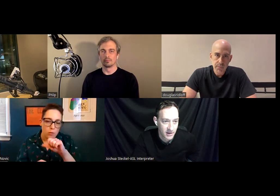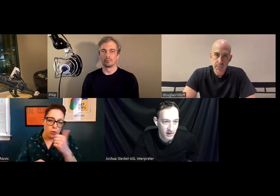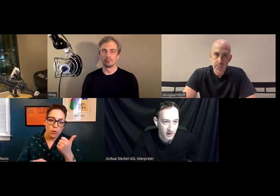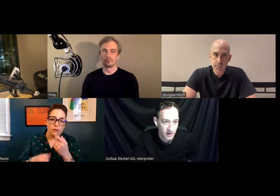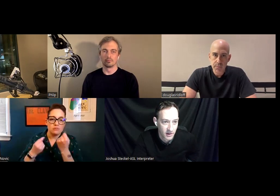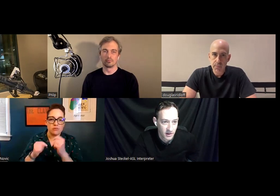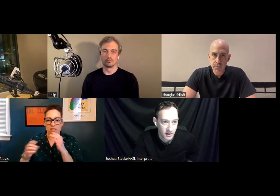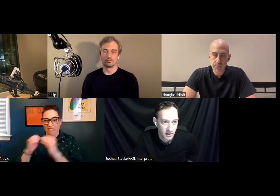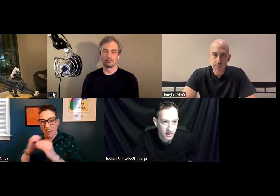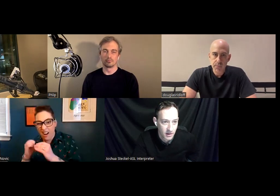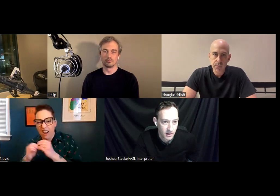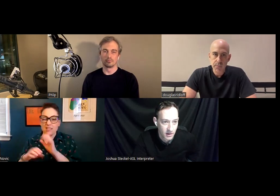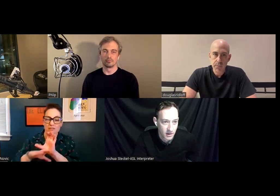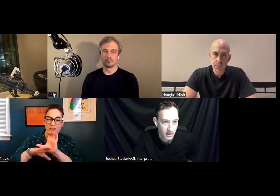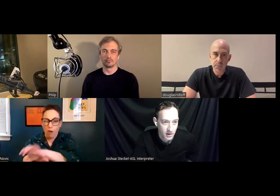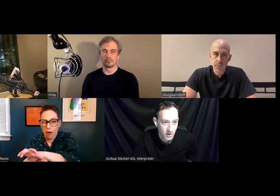us later